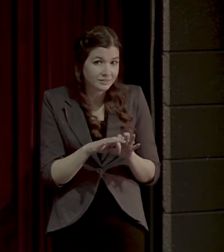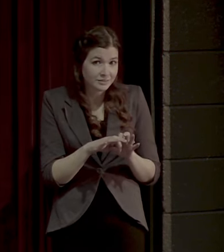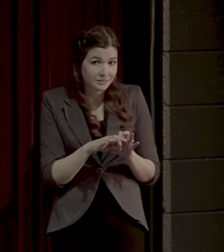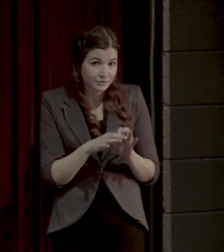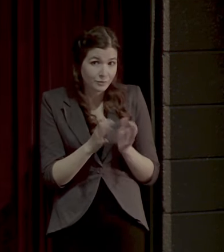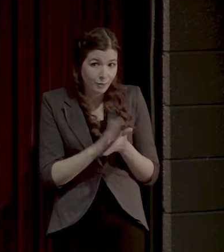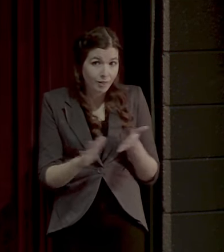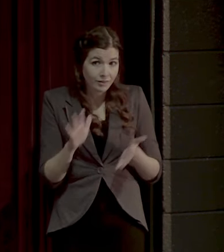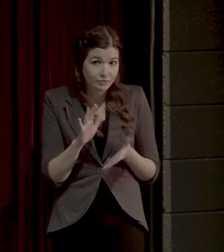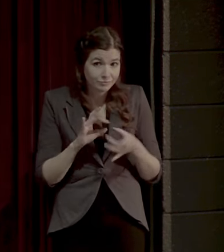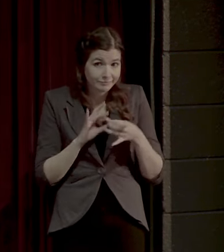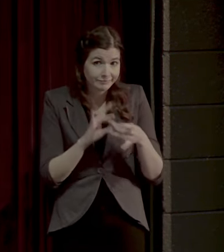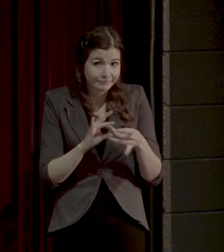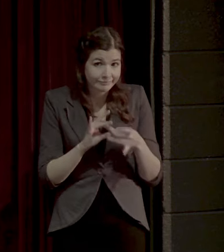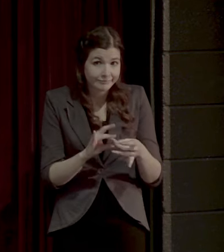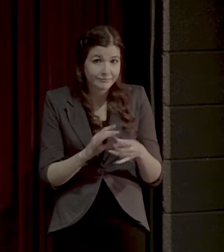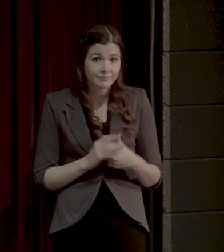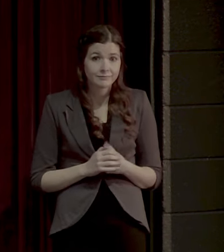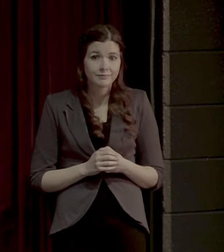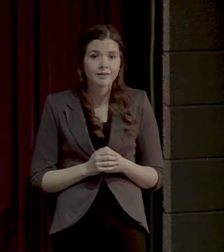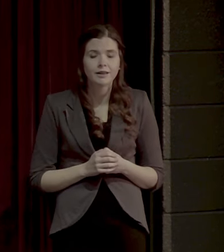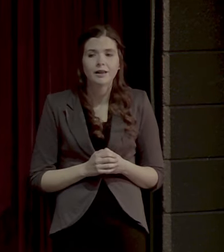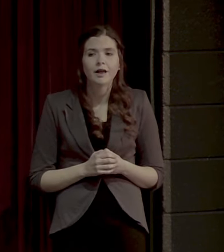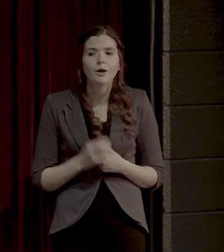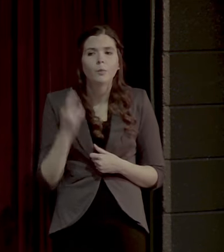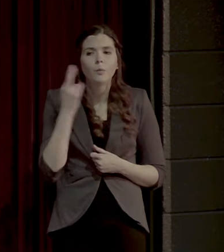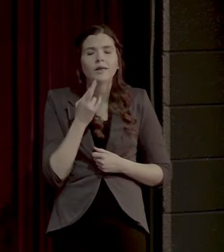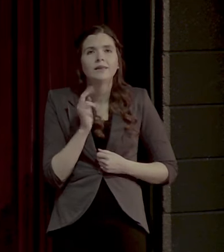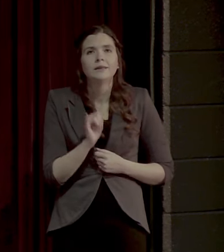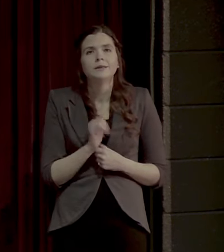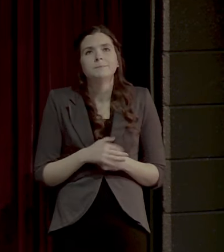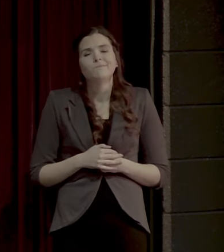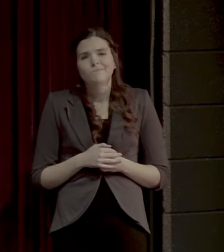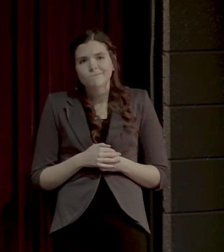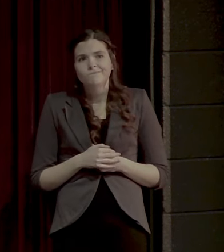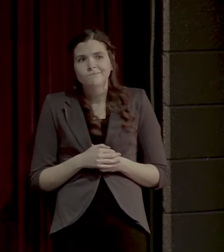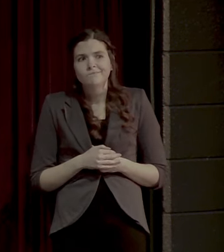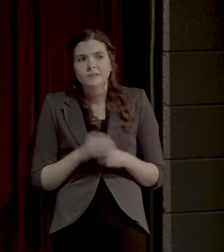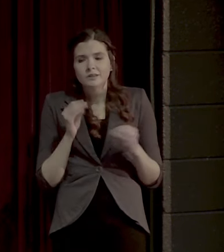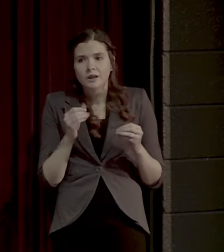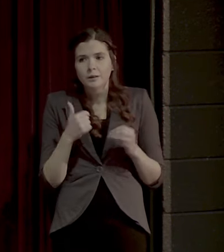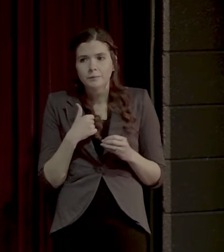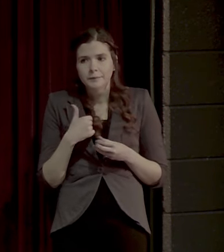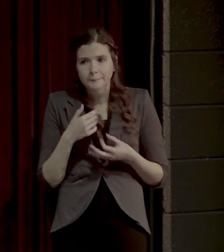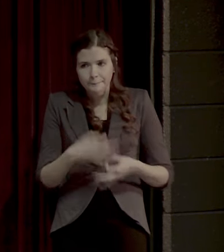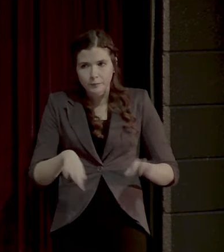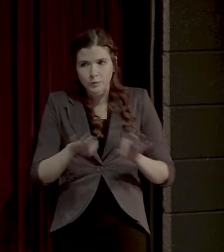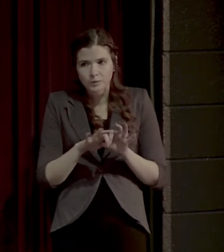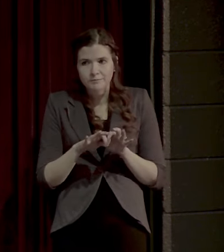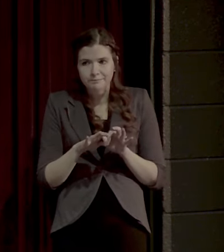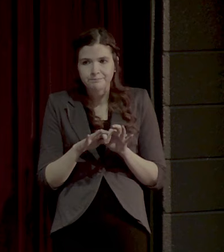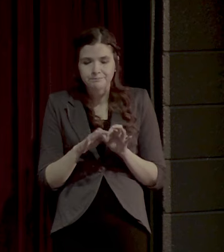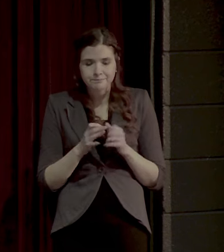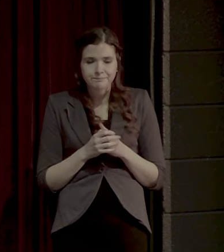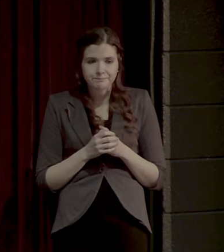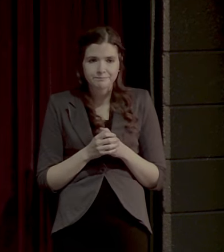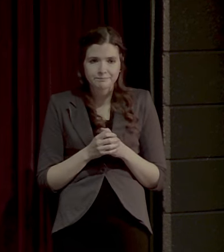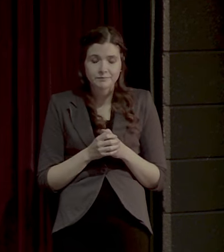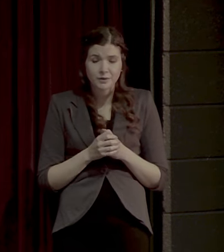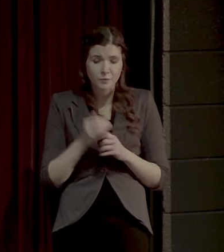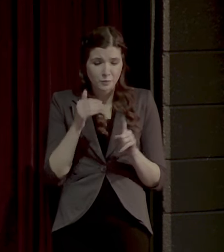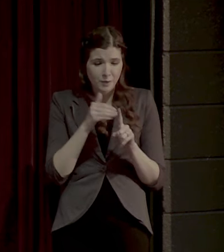college. And that realization, it taught me an important lesson. It reminded